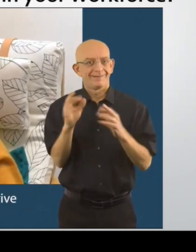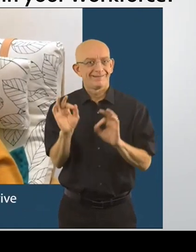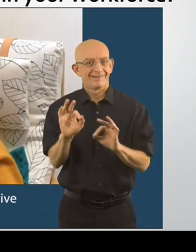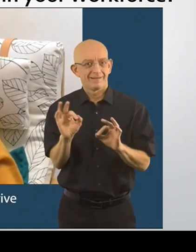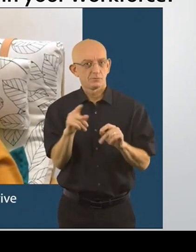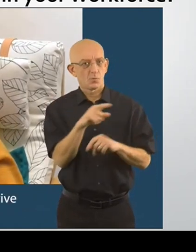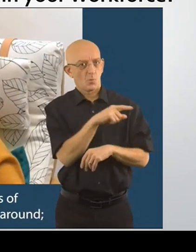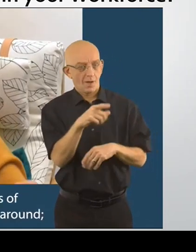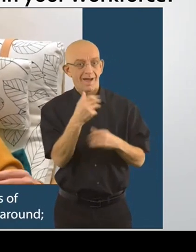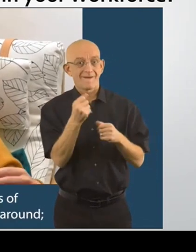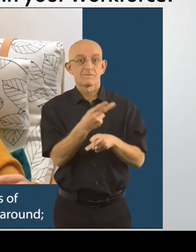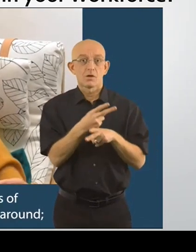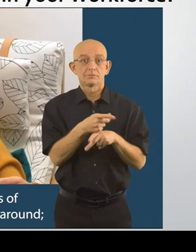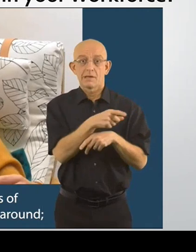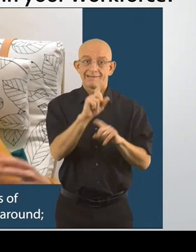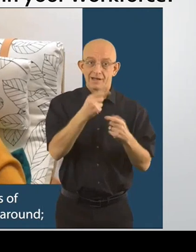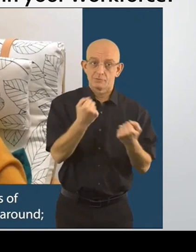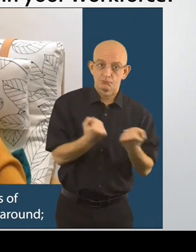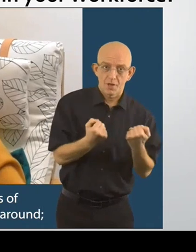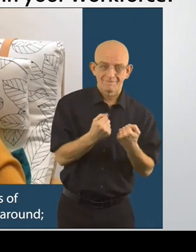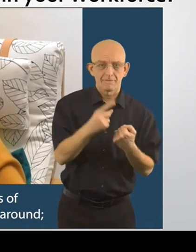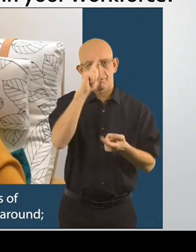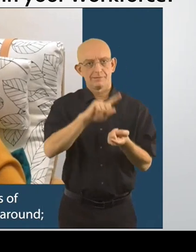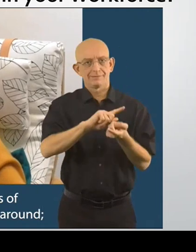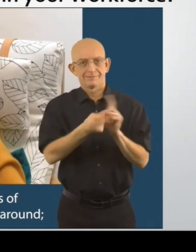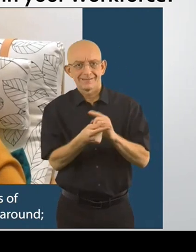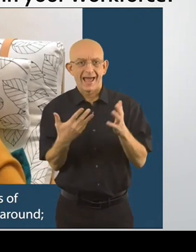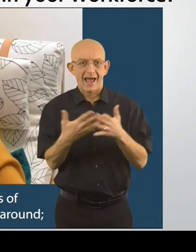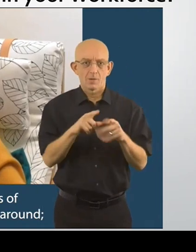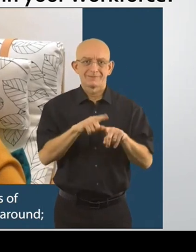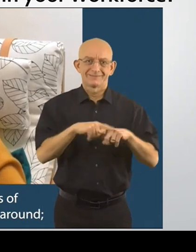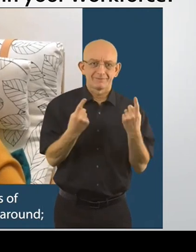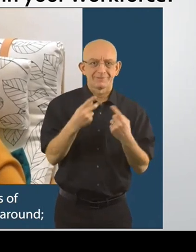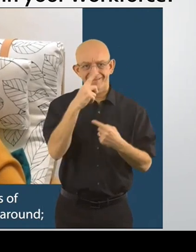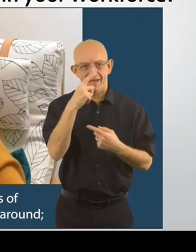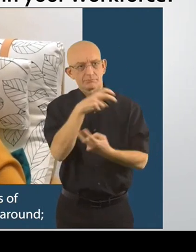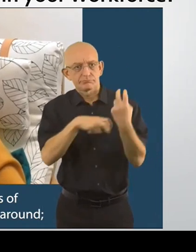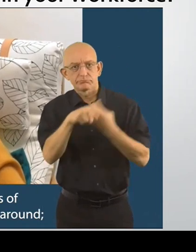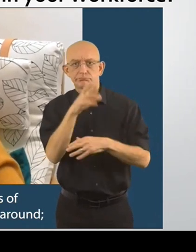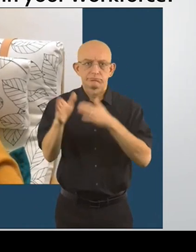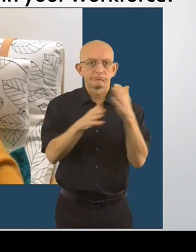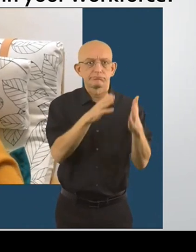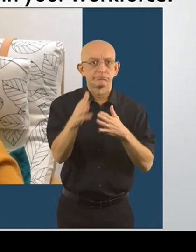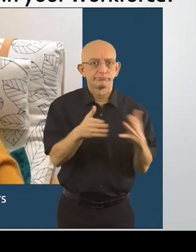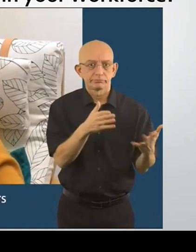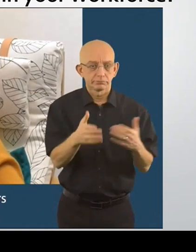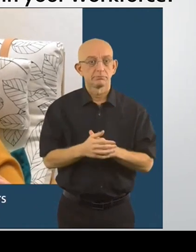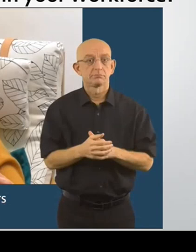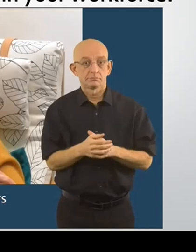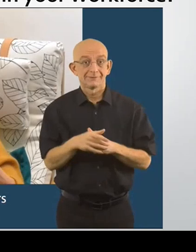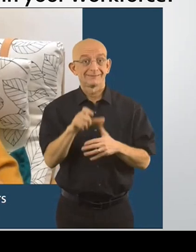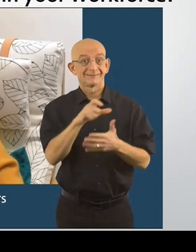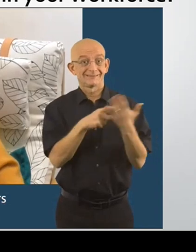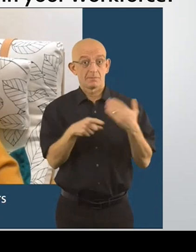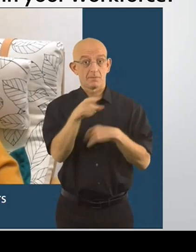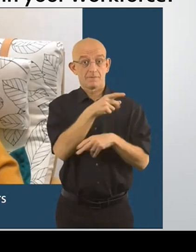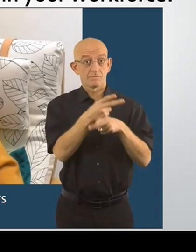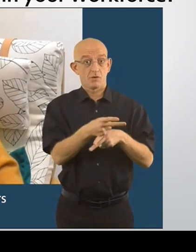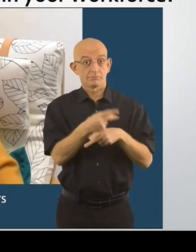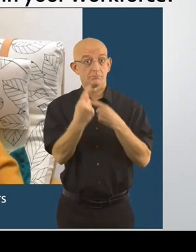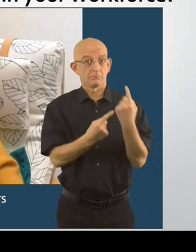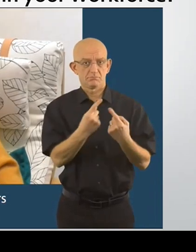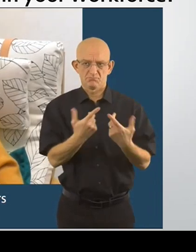foster carers who don't drive, and we're willing to put lots and lots of practical support into helping them get around. And we have